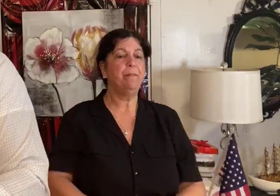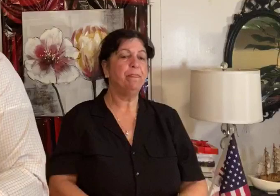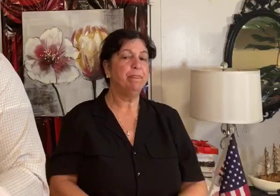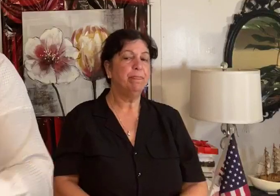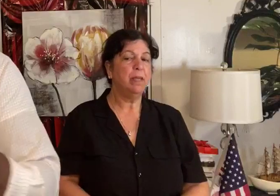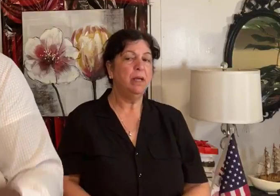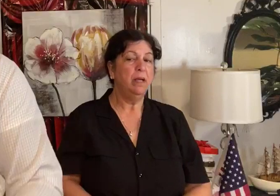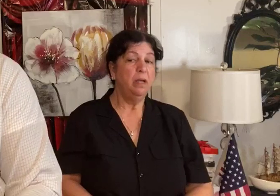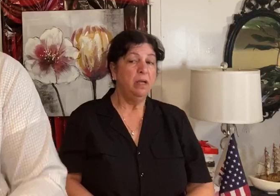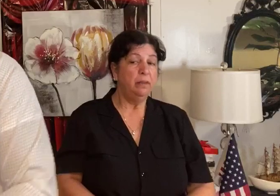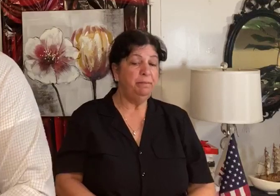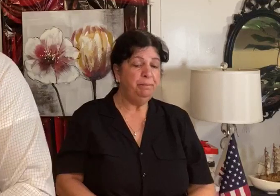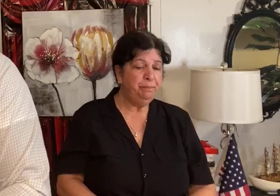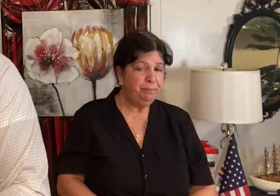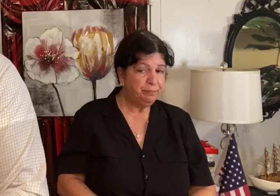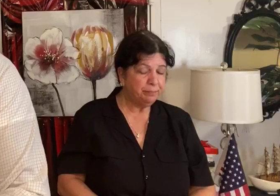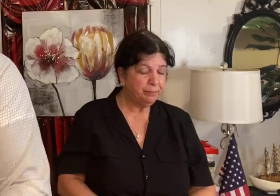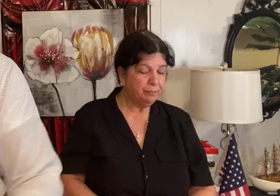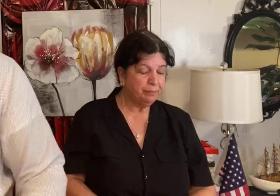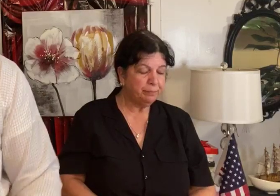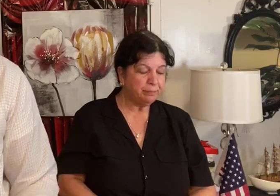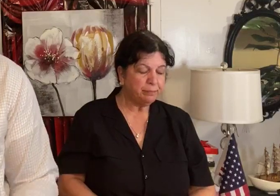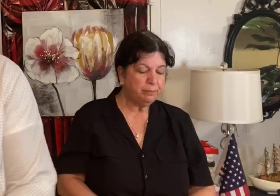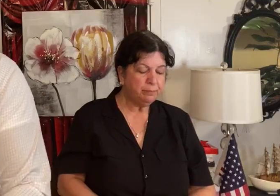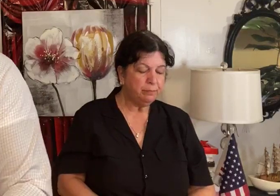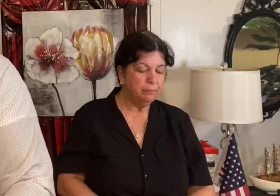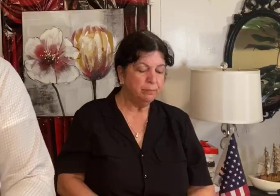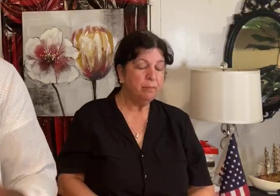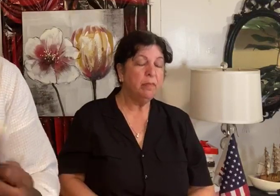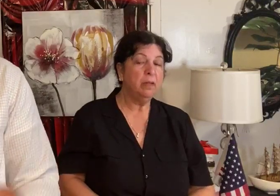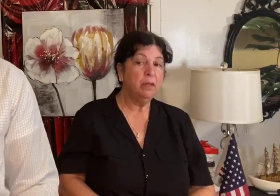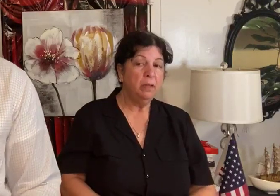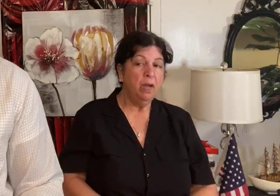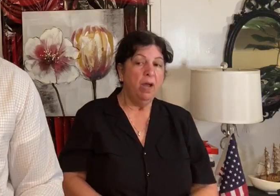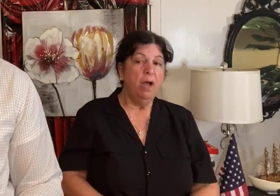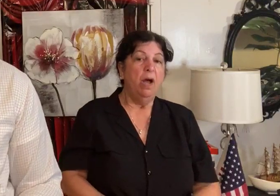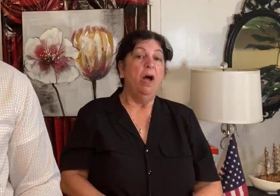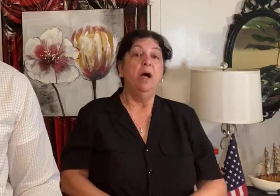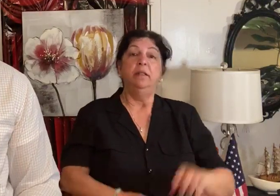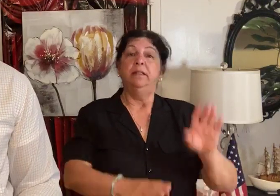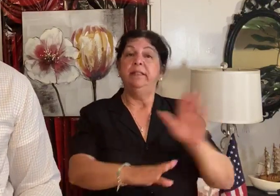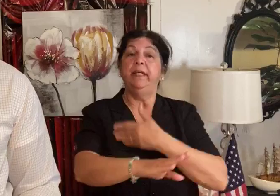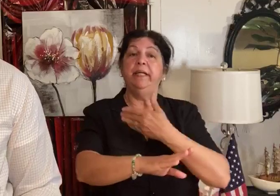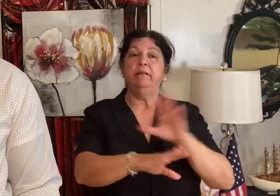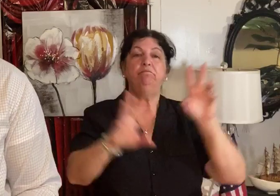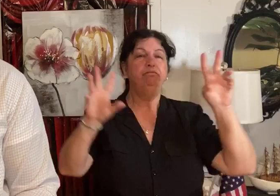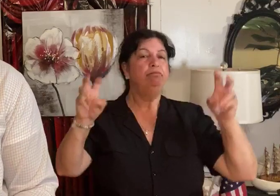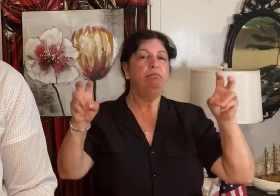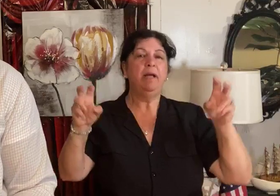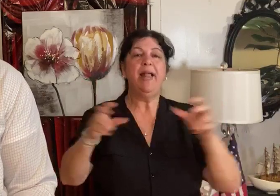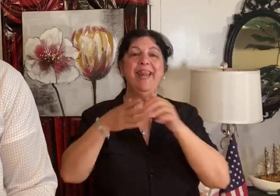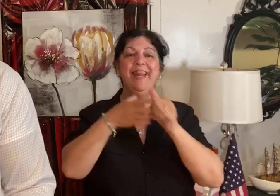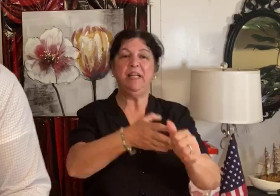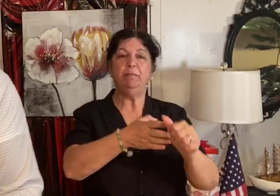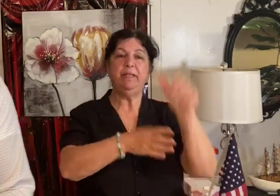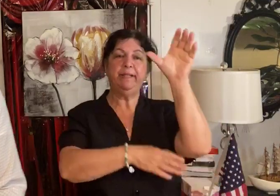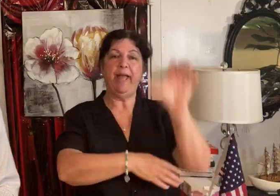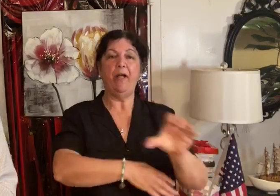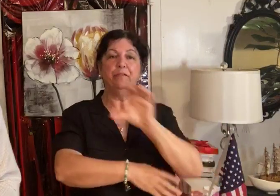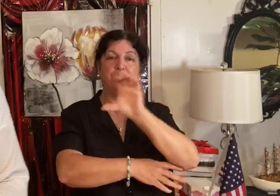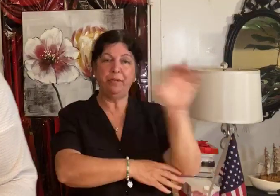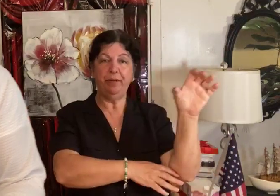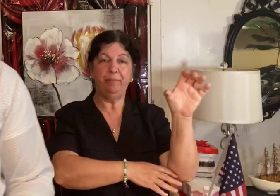We're going to do another song. Lead Me to Calvary, song number 7. Lead Me to